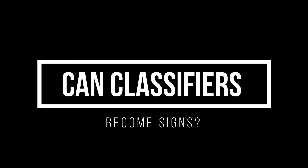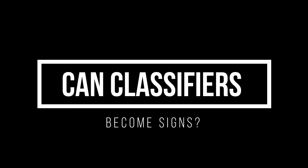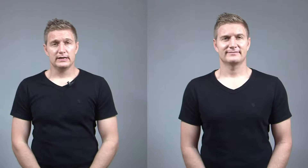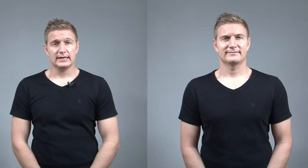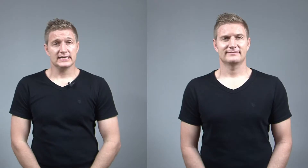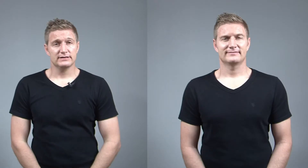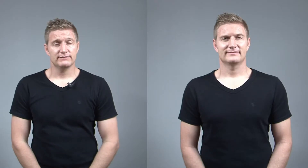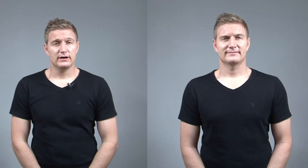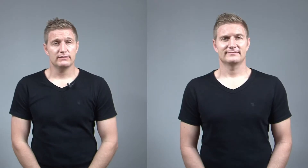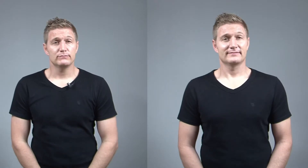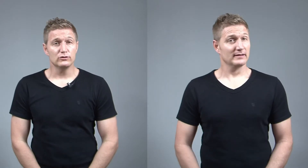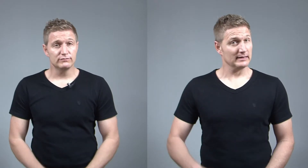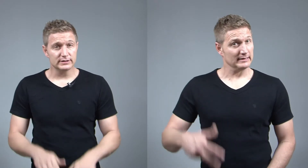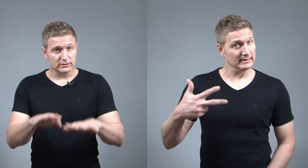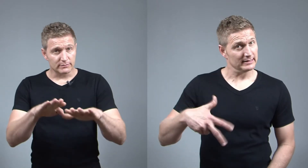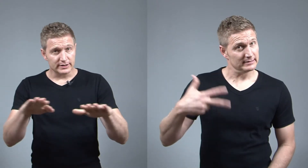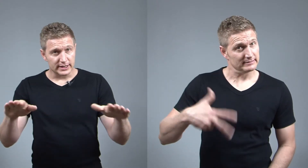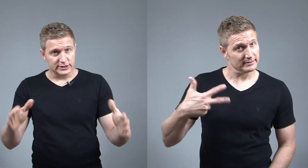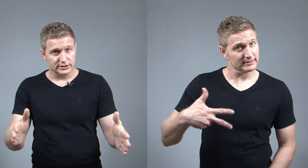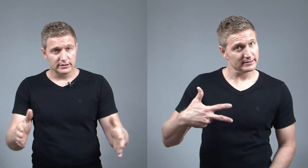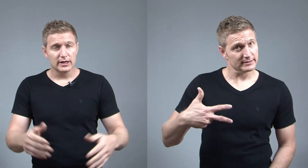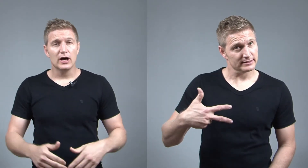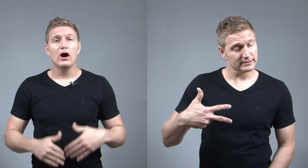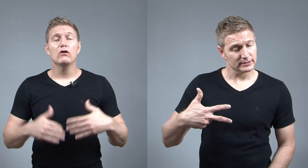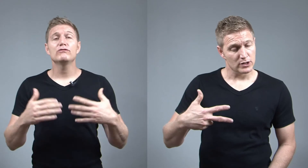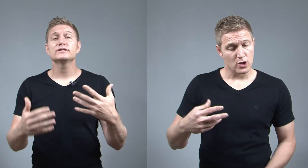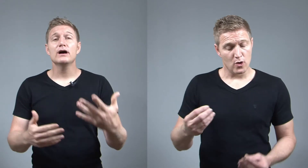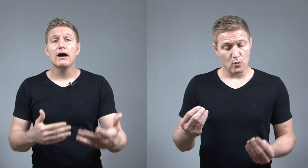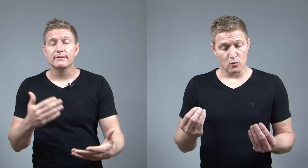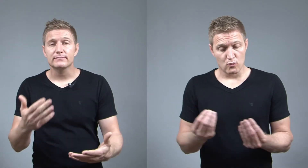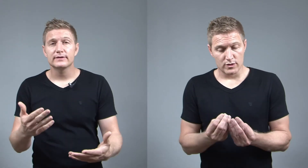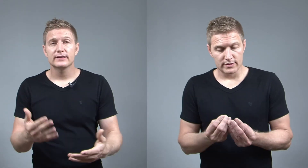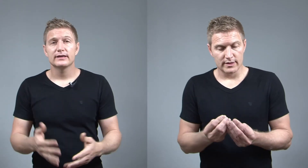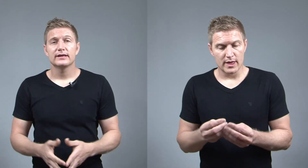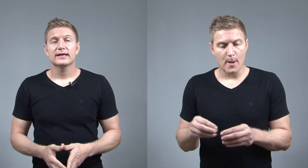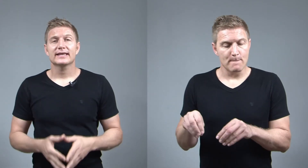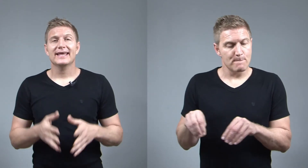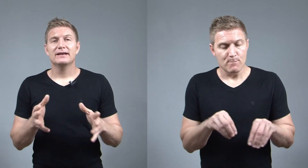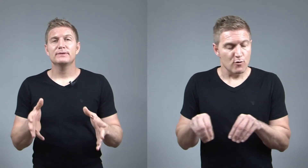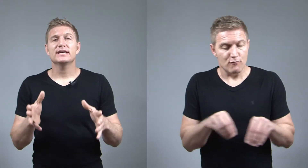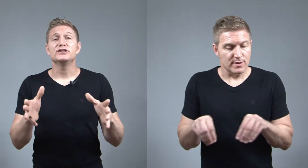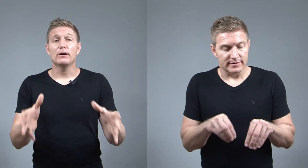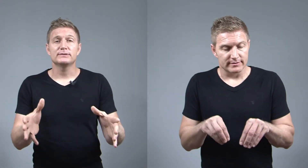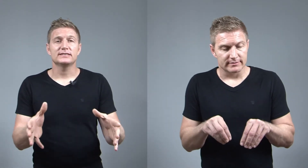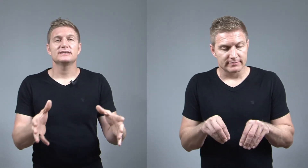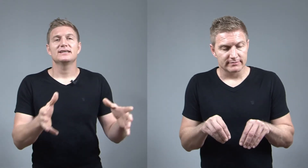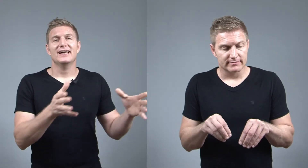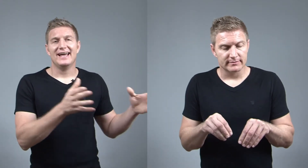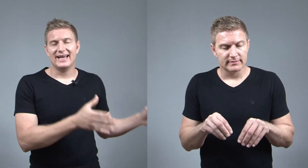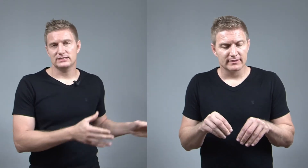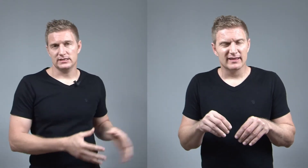A classifier movement combination over time can be adopted as a